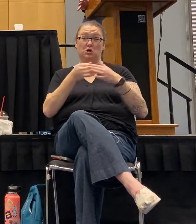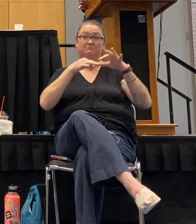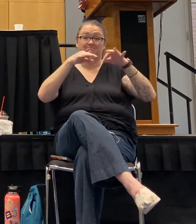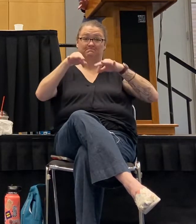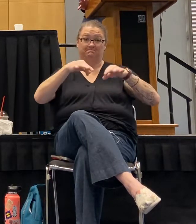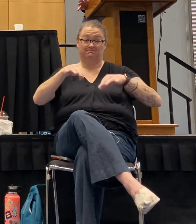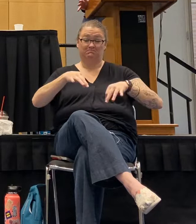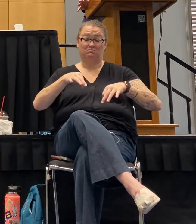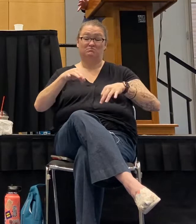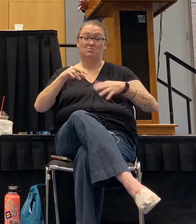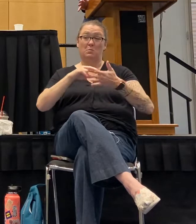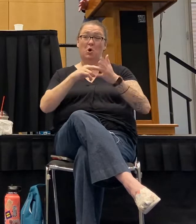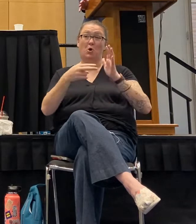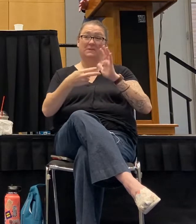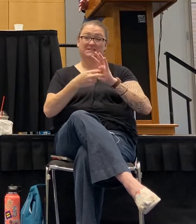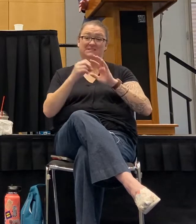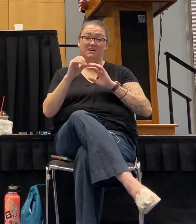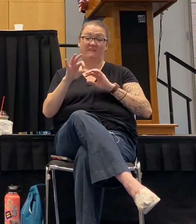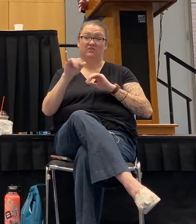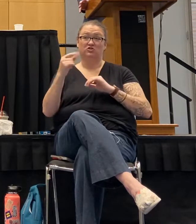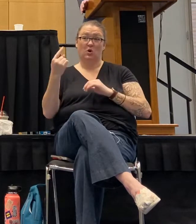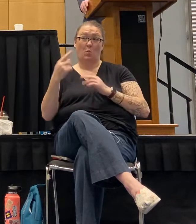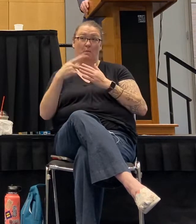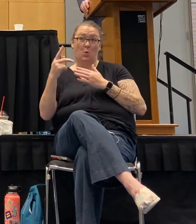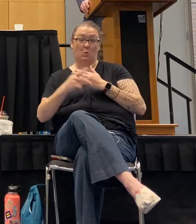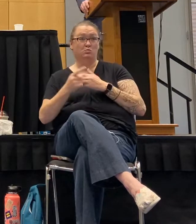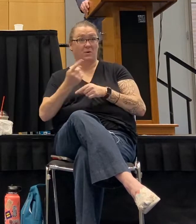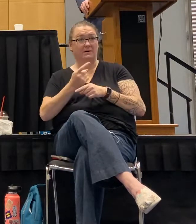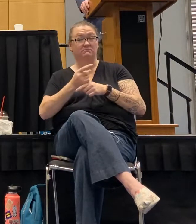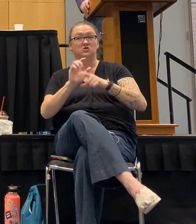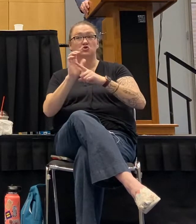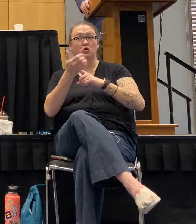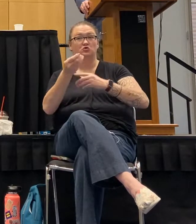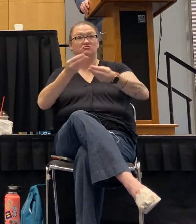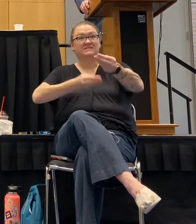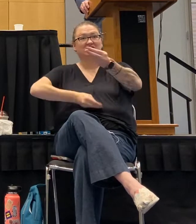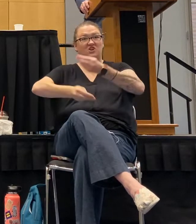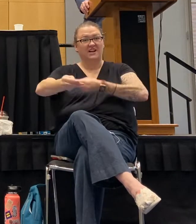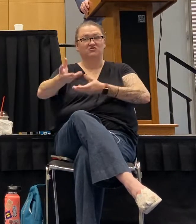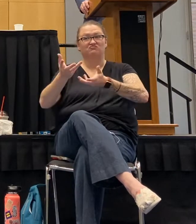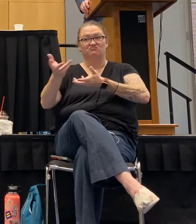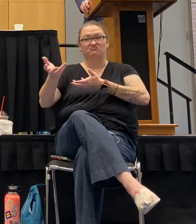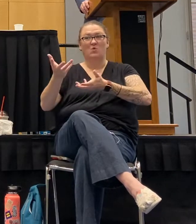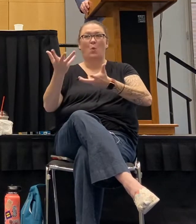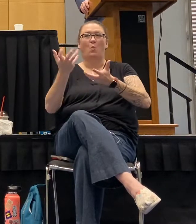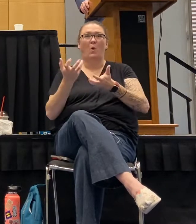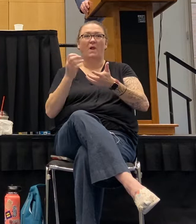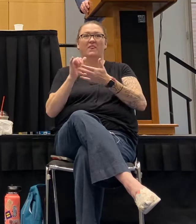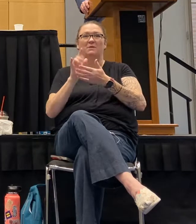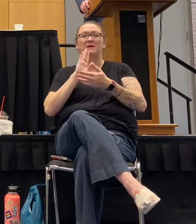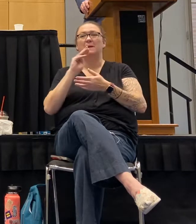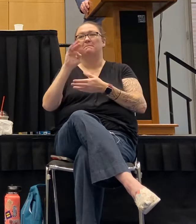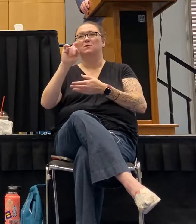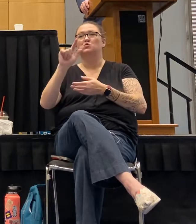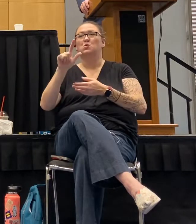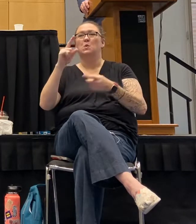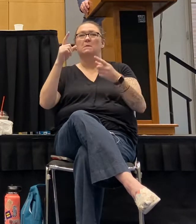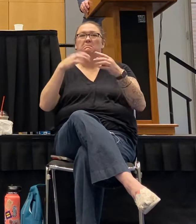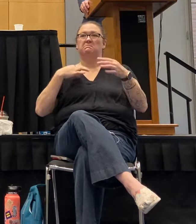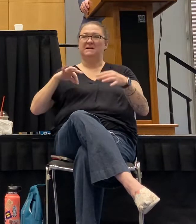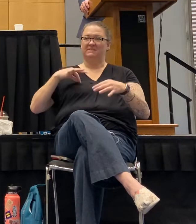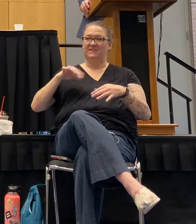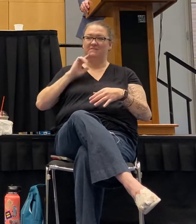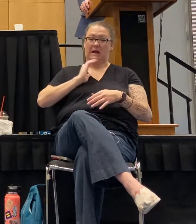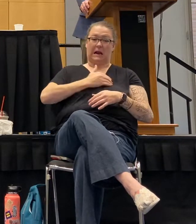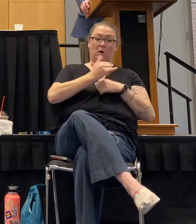explaining, the purposes of the J1 program, right? It's a cultural exchange, and we want that to be a mutually beneficial thing for our